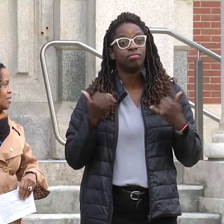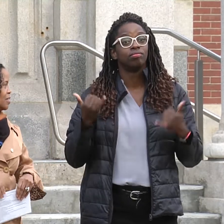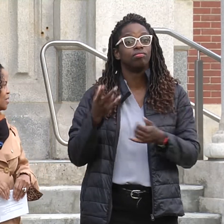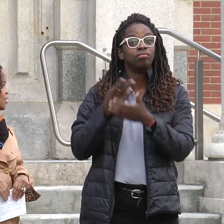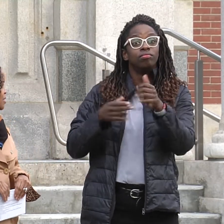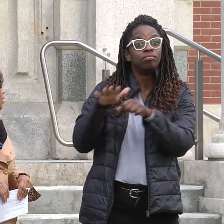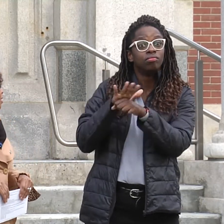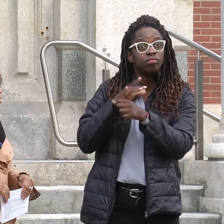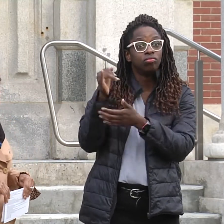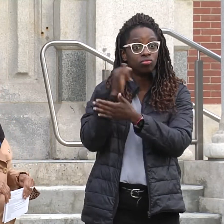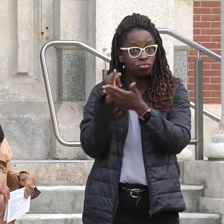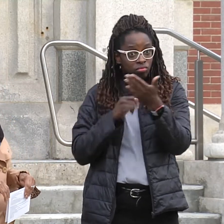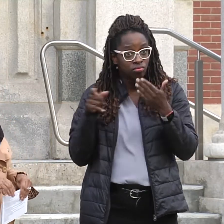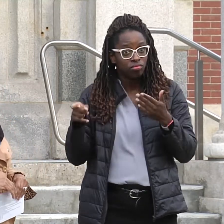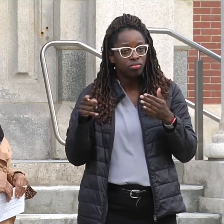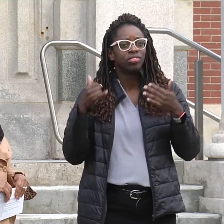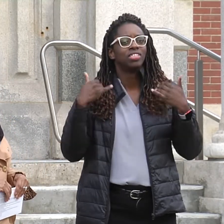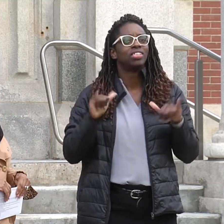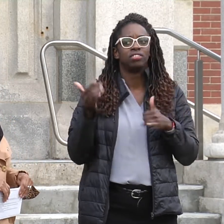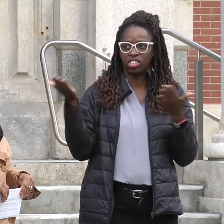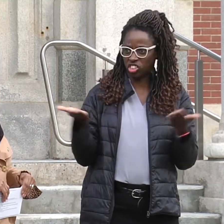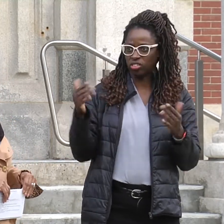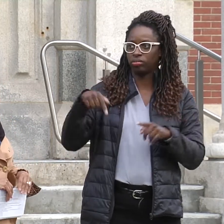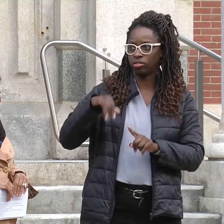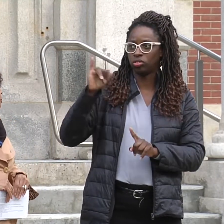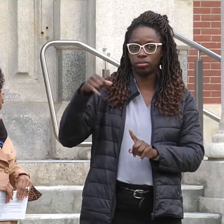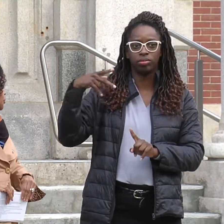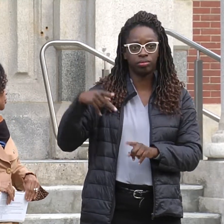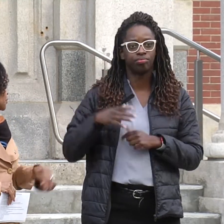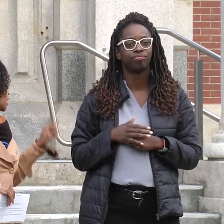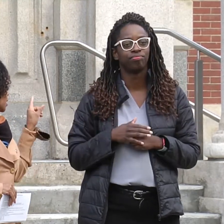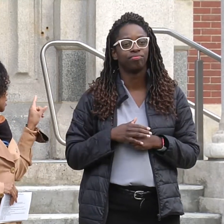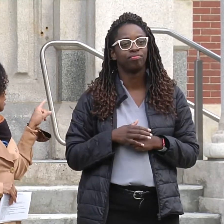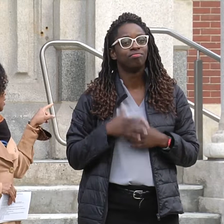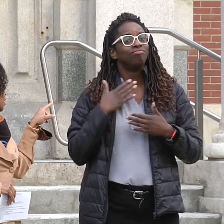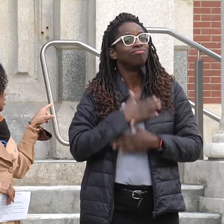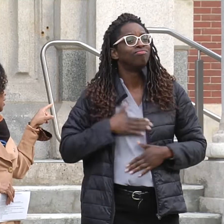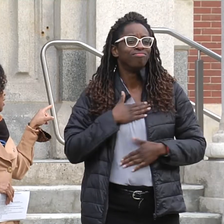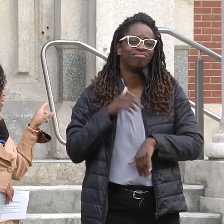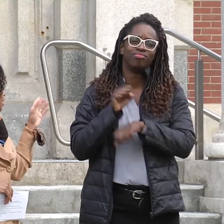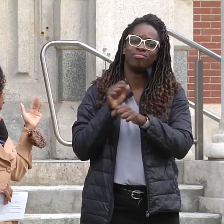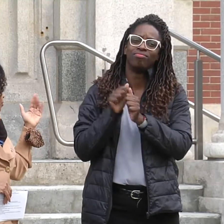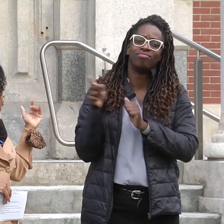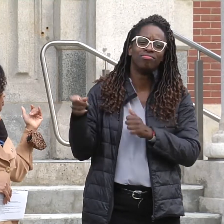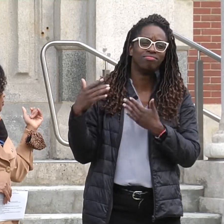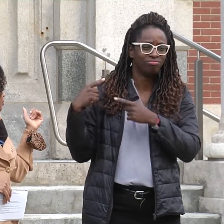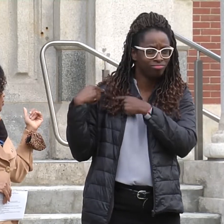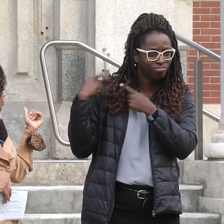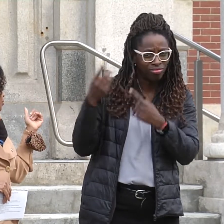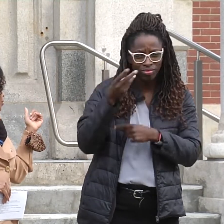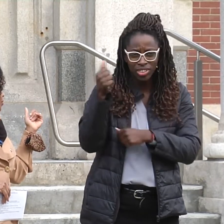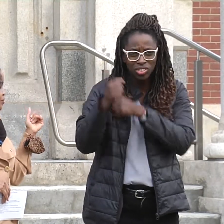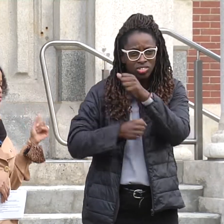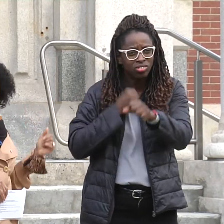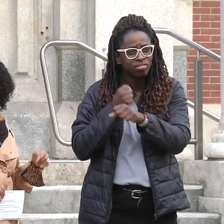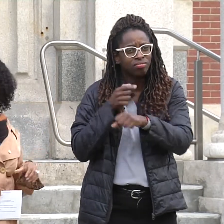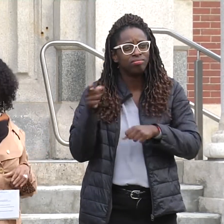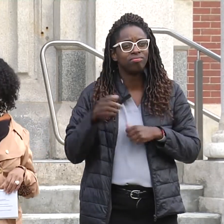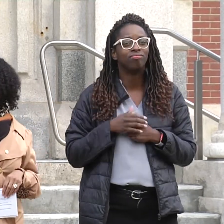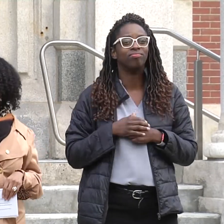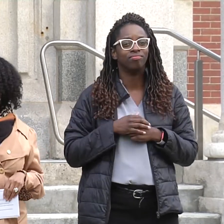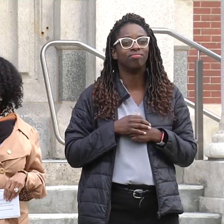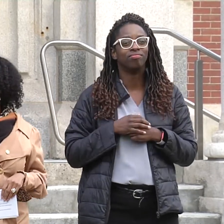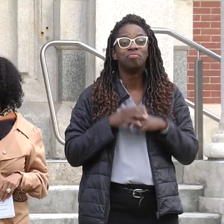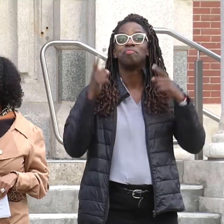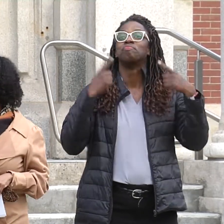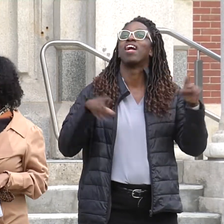whole Mayor's Office of Arts and Culture staff and team to work with Matthew over the past several years to help bring this vision to life. Please join me in welcoming